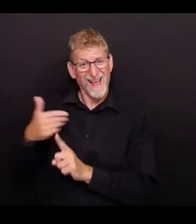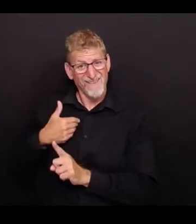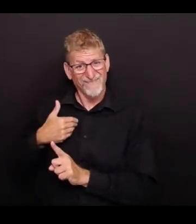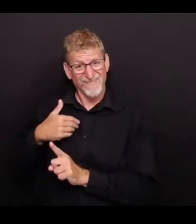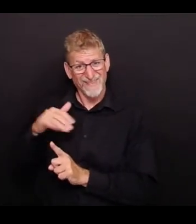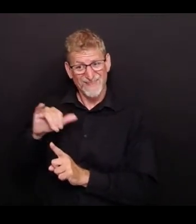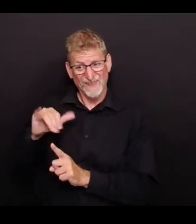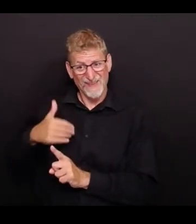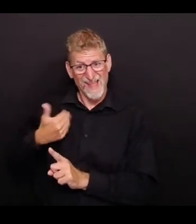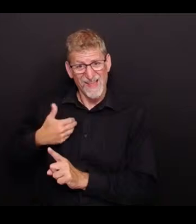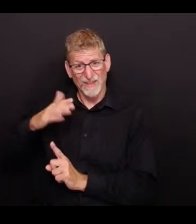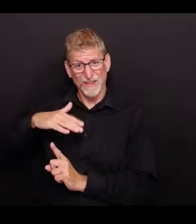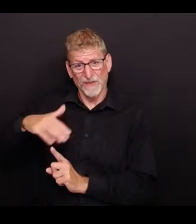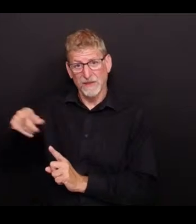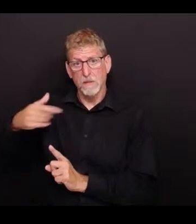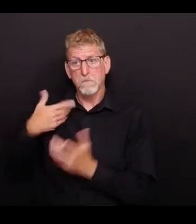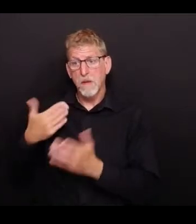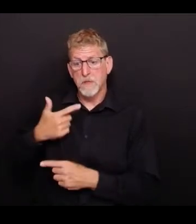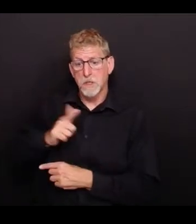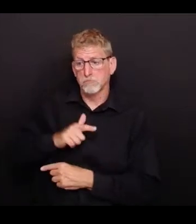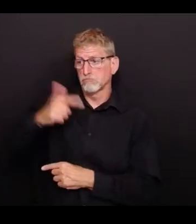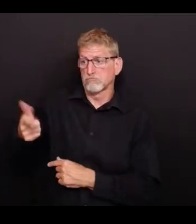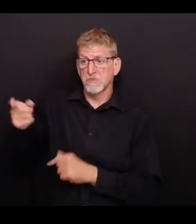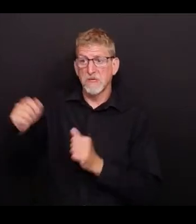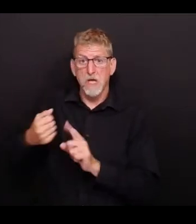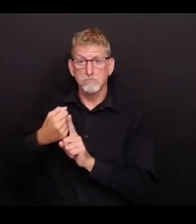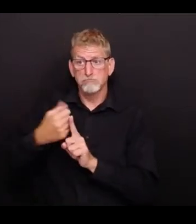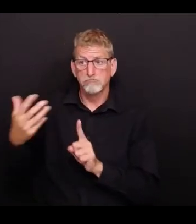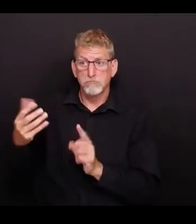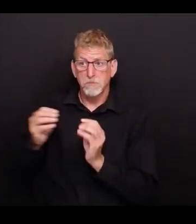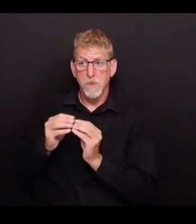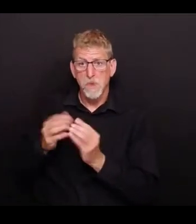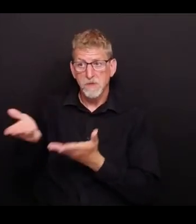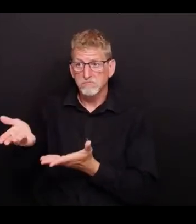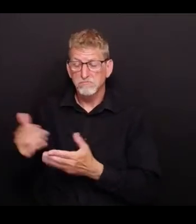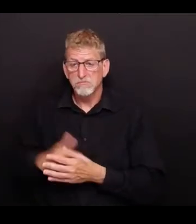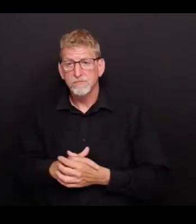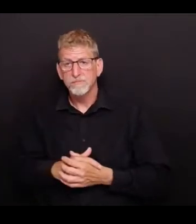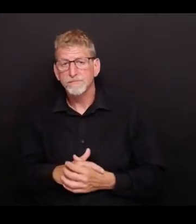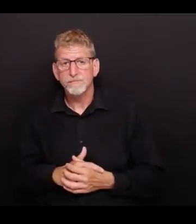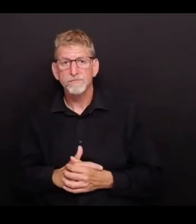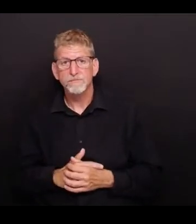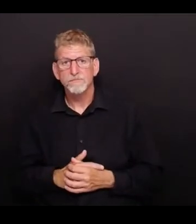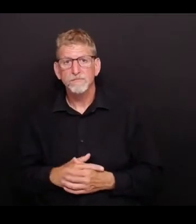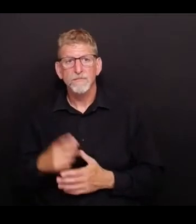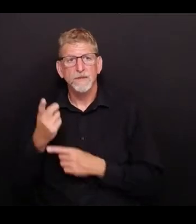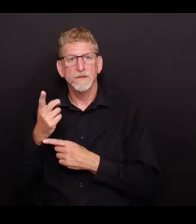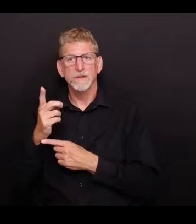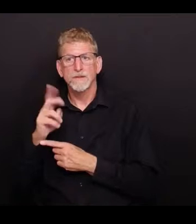younger kids, so I will let him also comment related to his viewpoint.